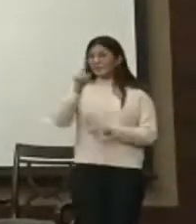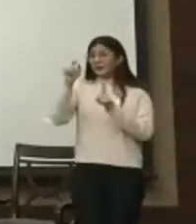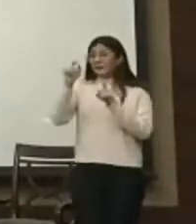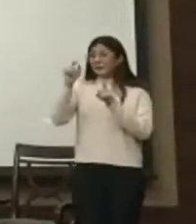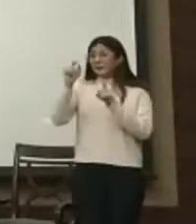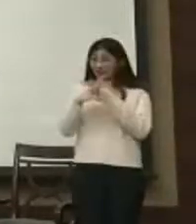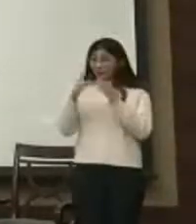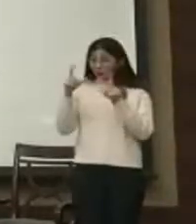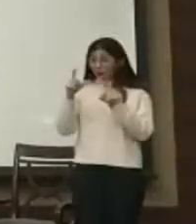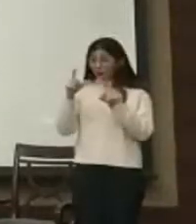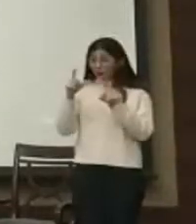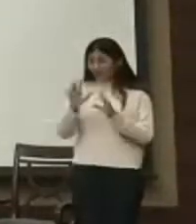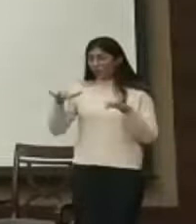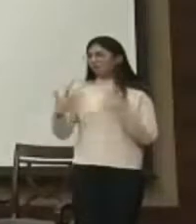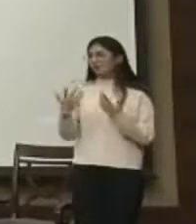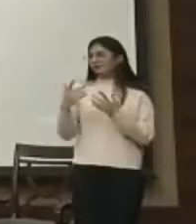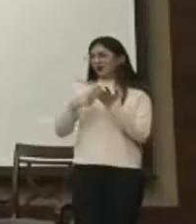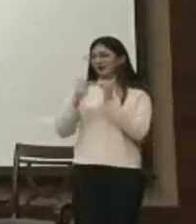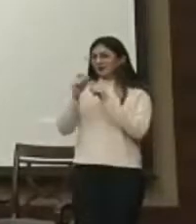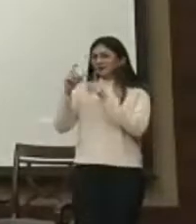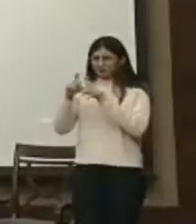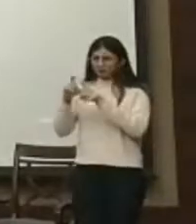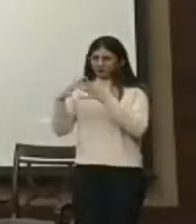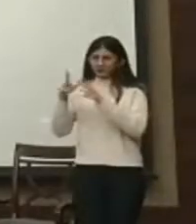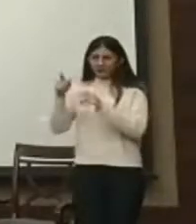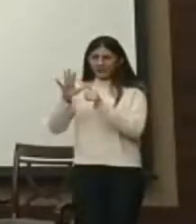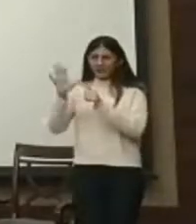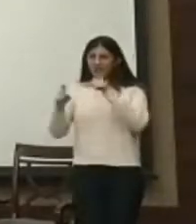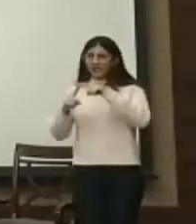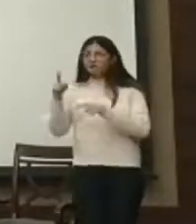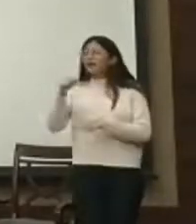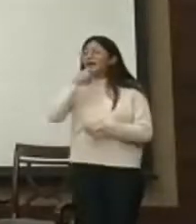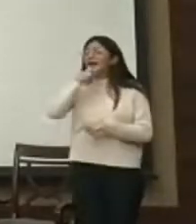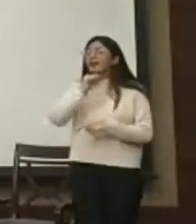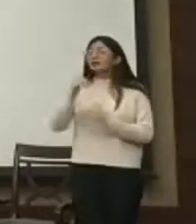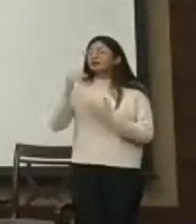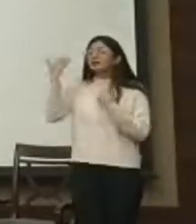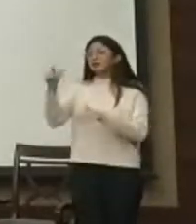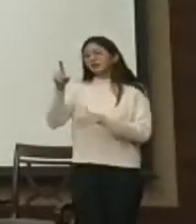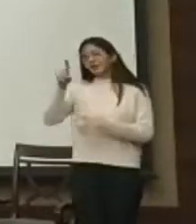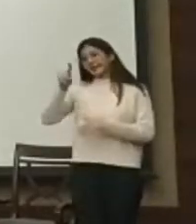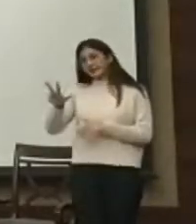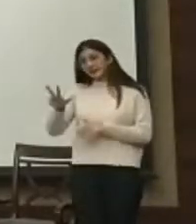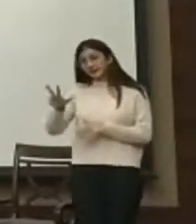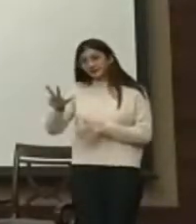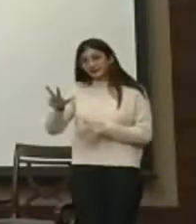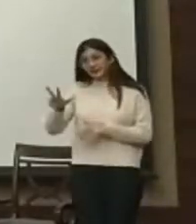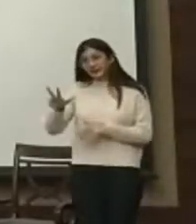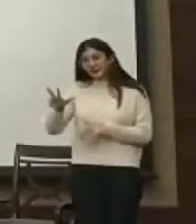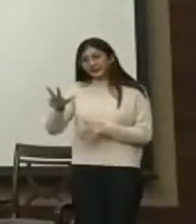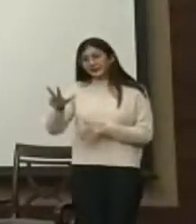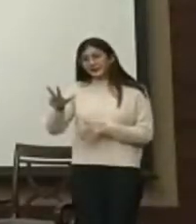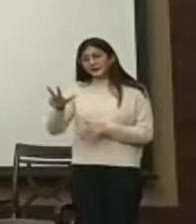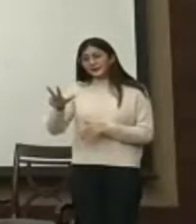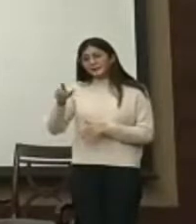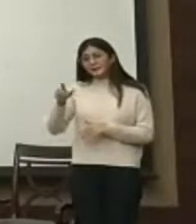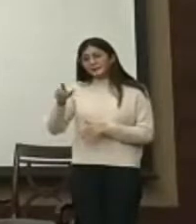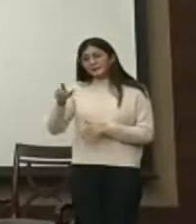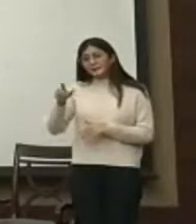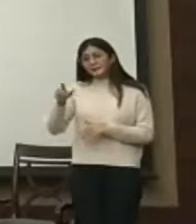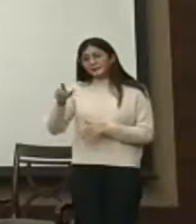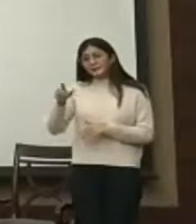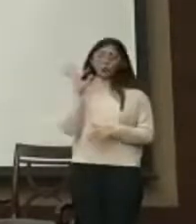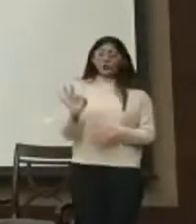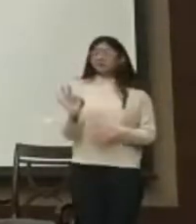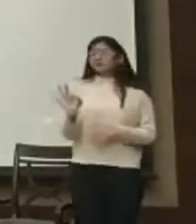PWD or the Persons with Disability Act takes it further till the age of 18. And therefore, it is important